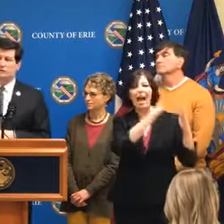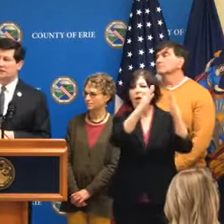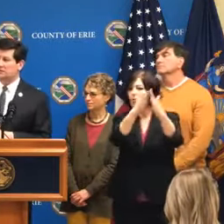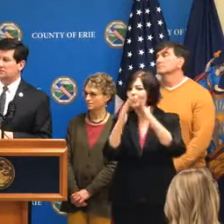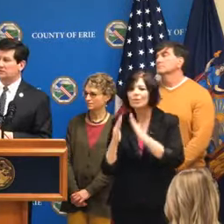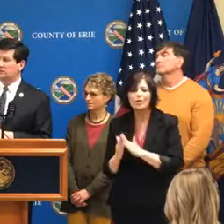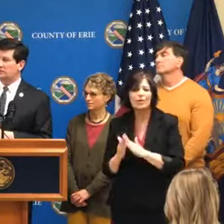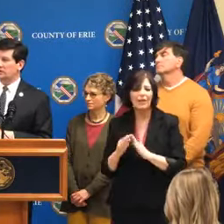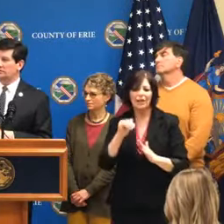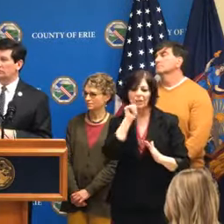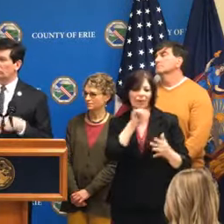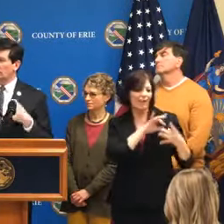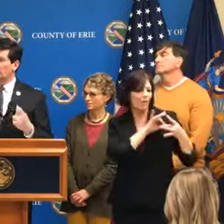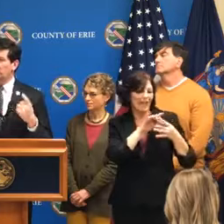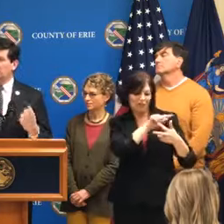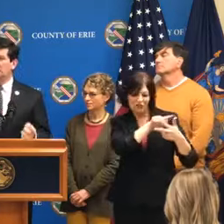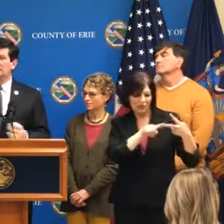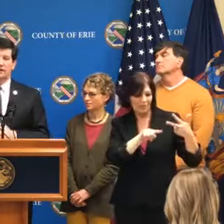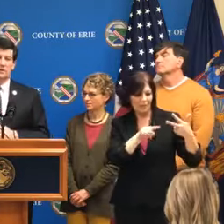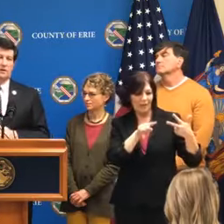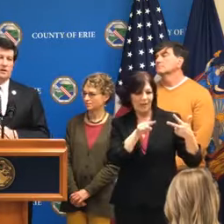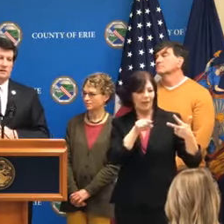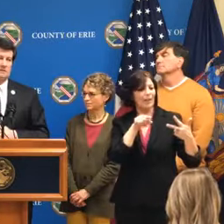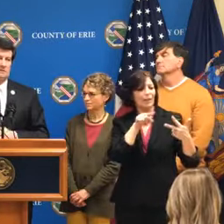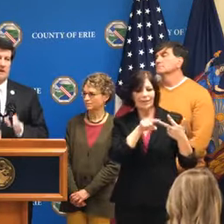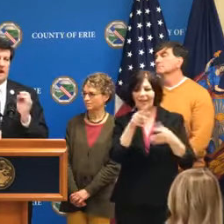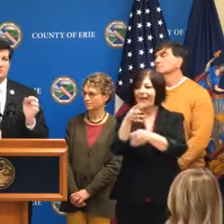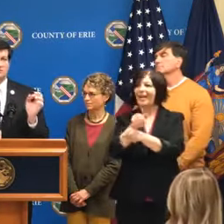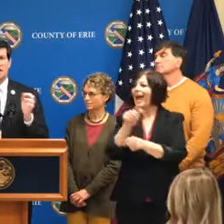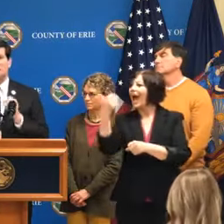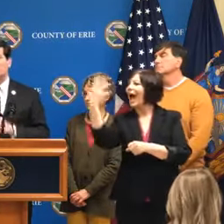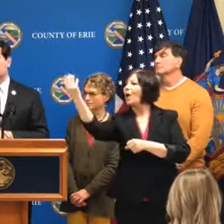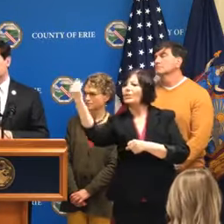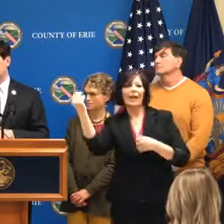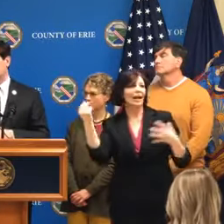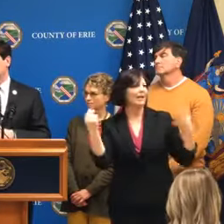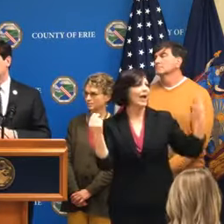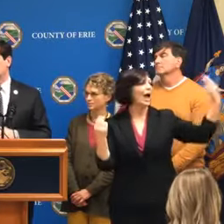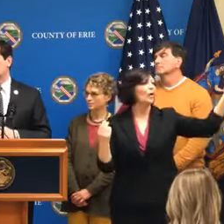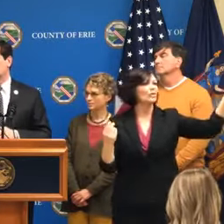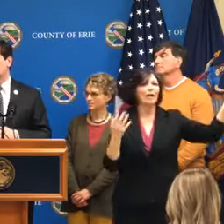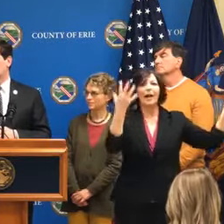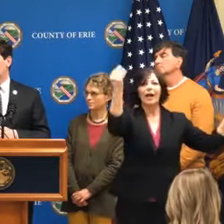have a relationship with each other. We believe they acquired it from outside of Erie County,